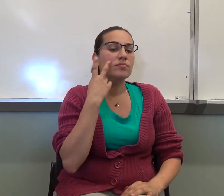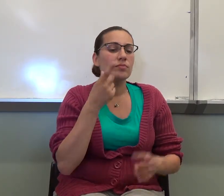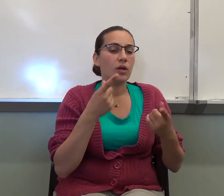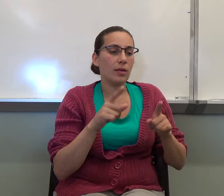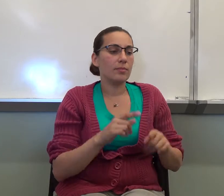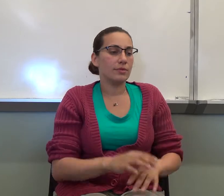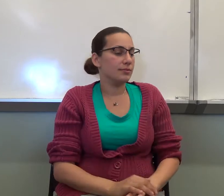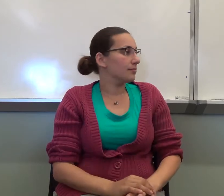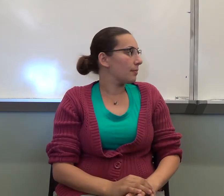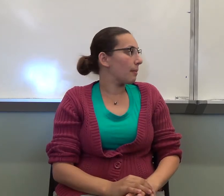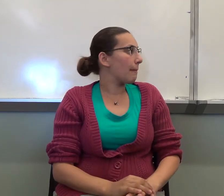This is,